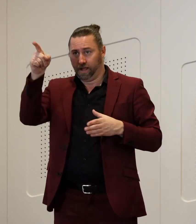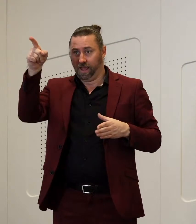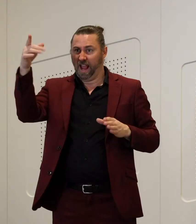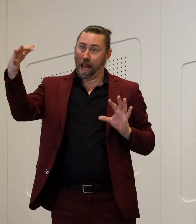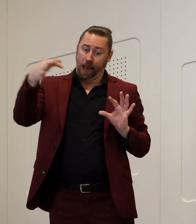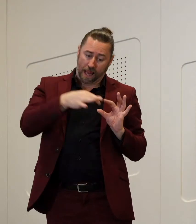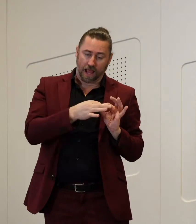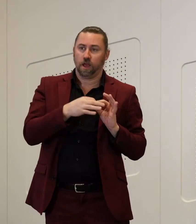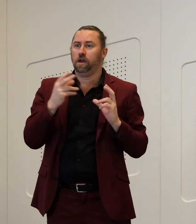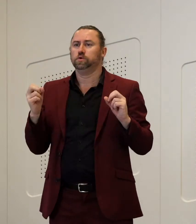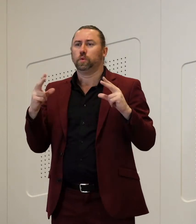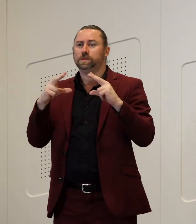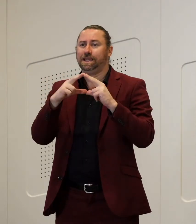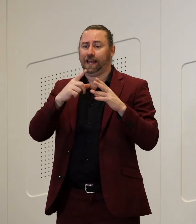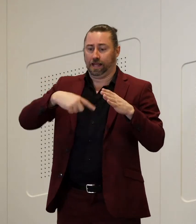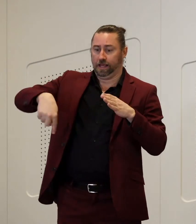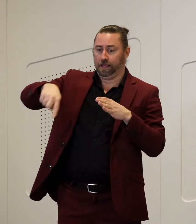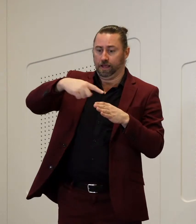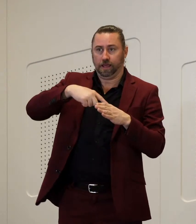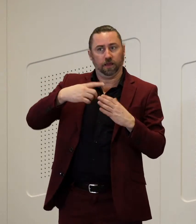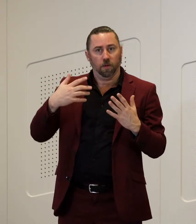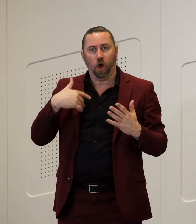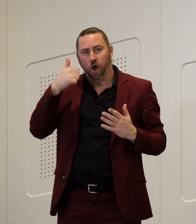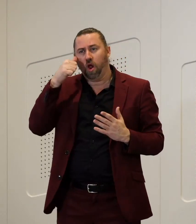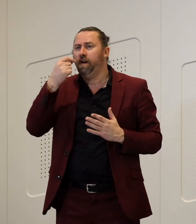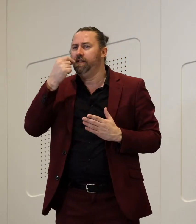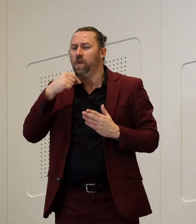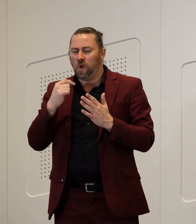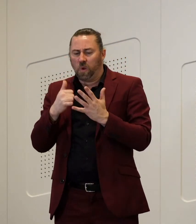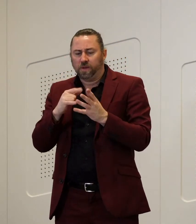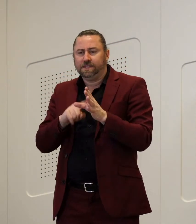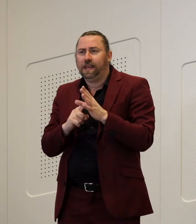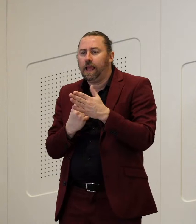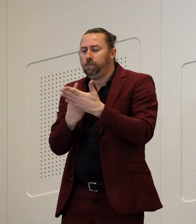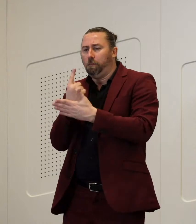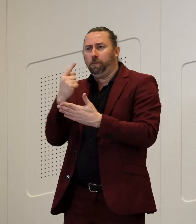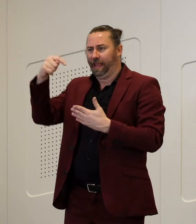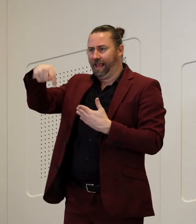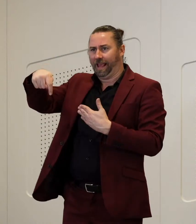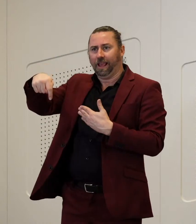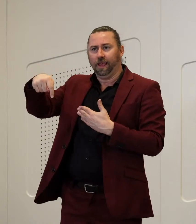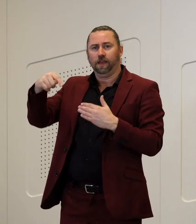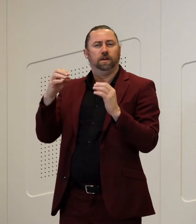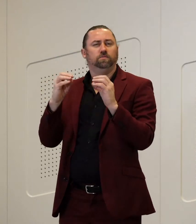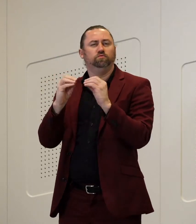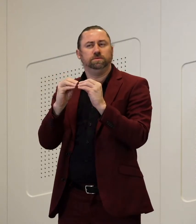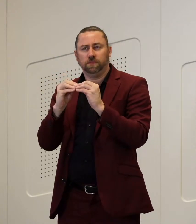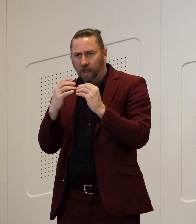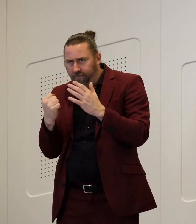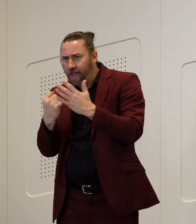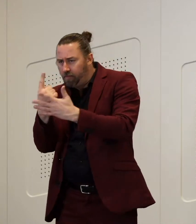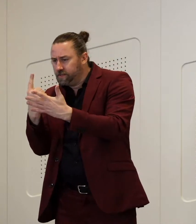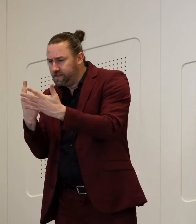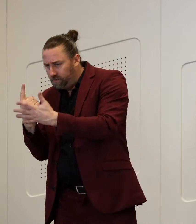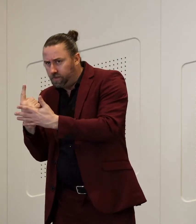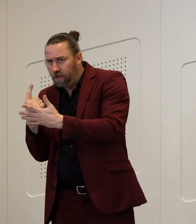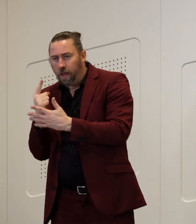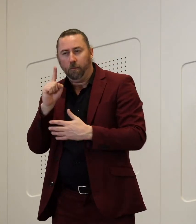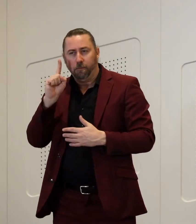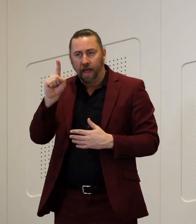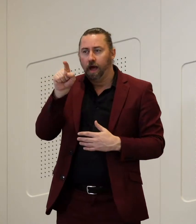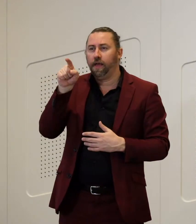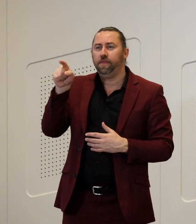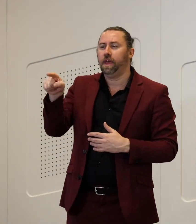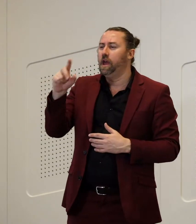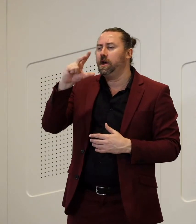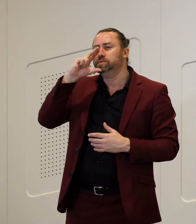Sydney cluster, but we know we've had some cases from that Sydney cluster up here in Brisbane. Now, she isn't linked